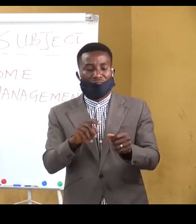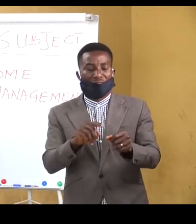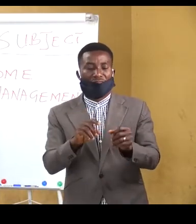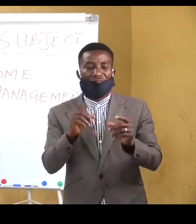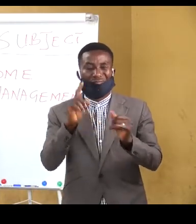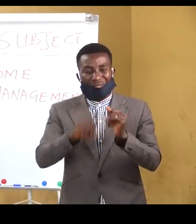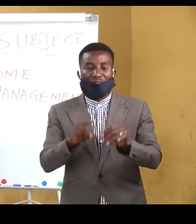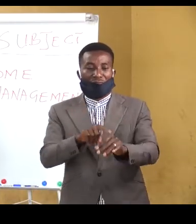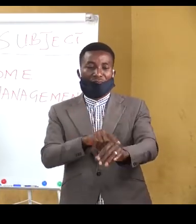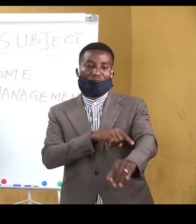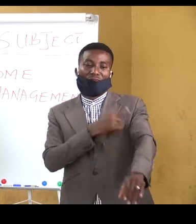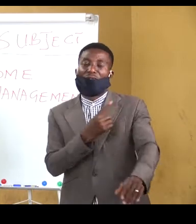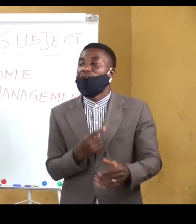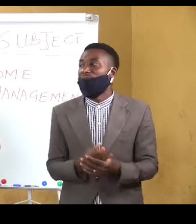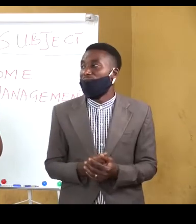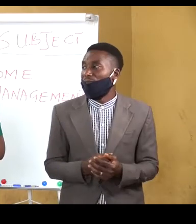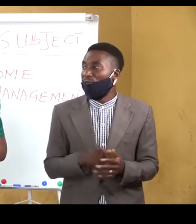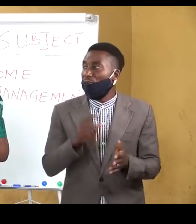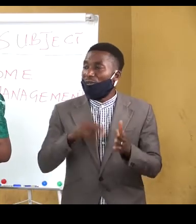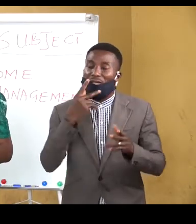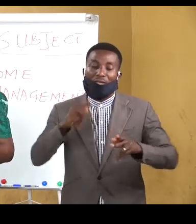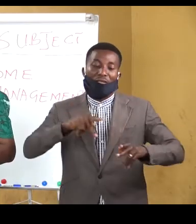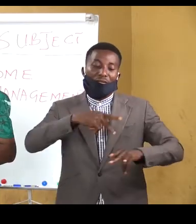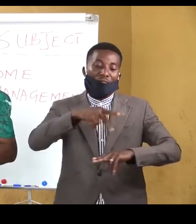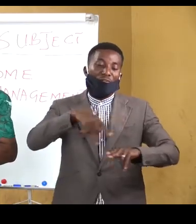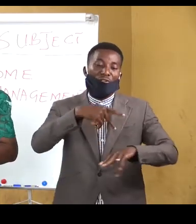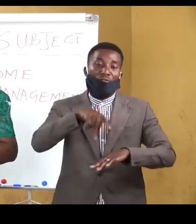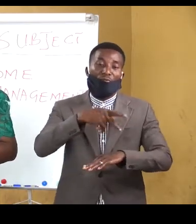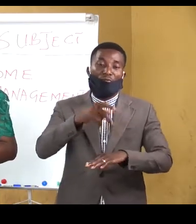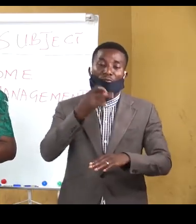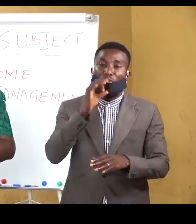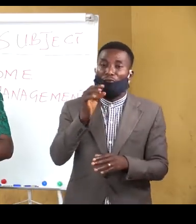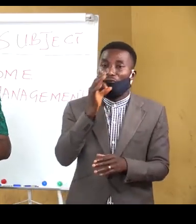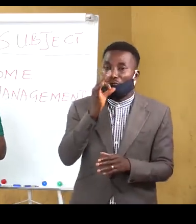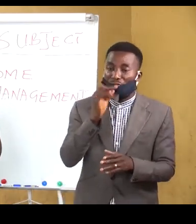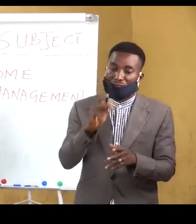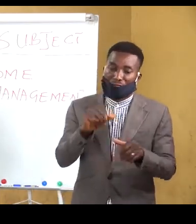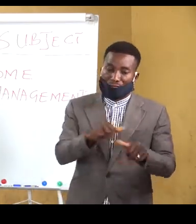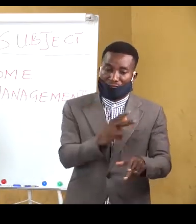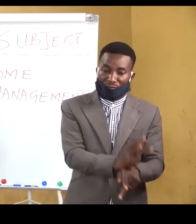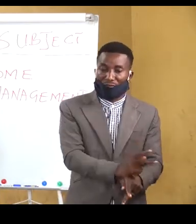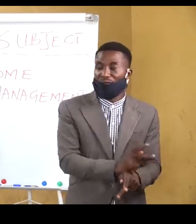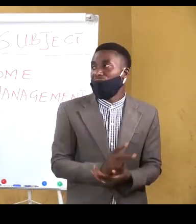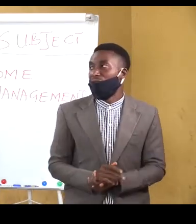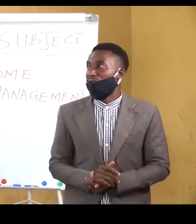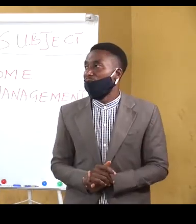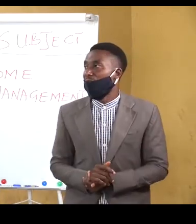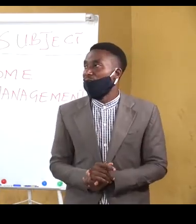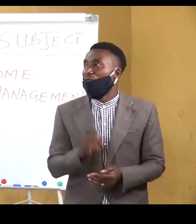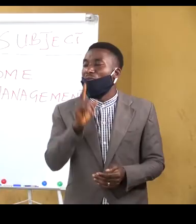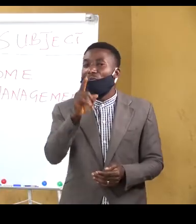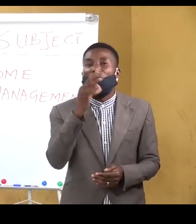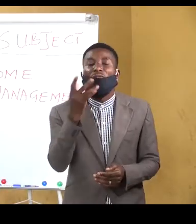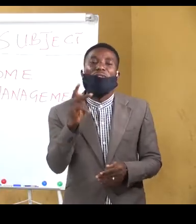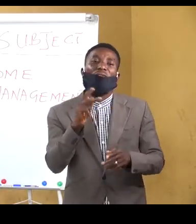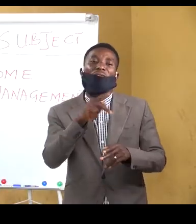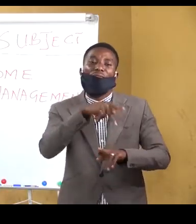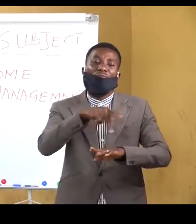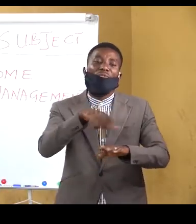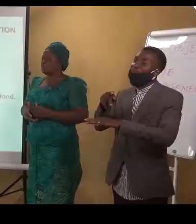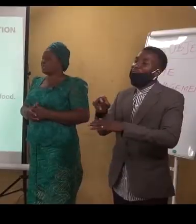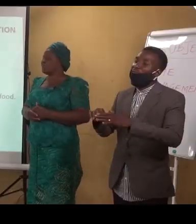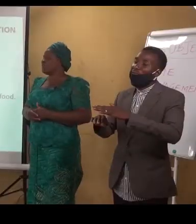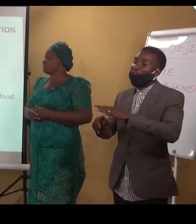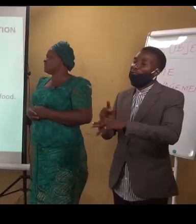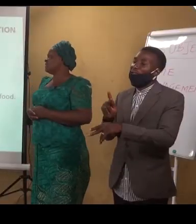longer. Now, what are the principles underlying food preservation? One of the principles